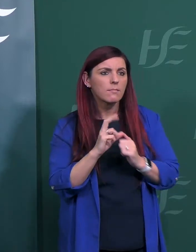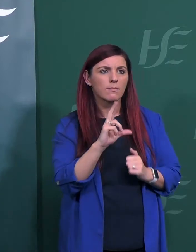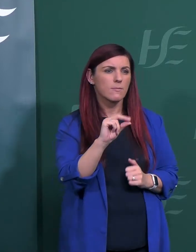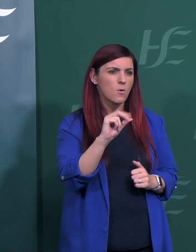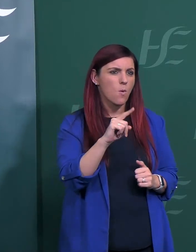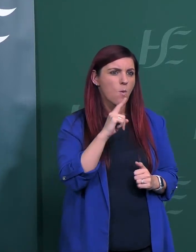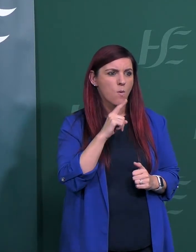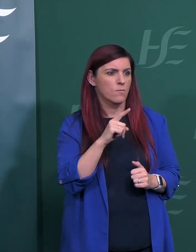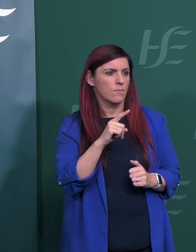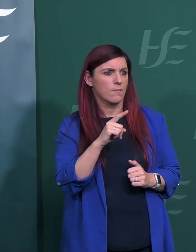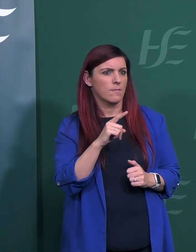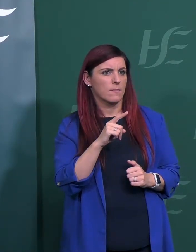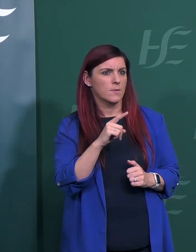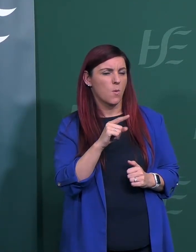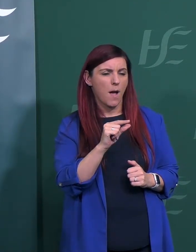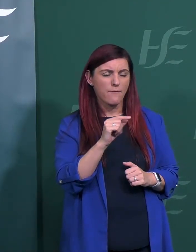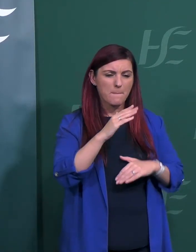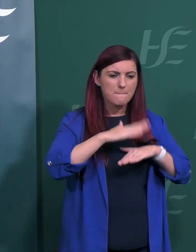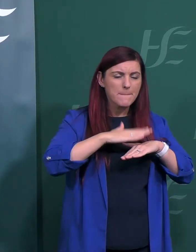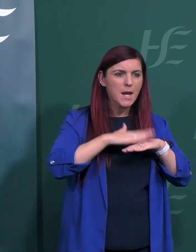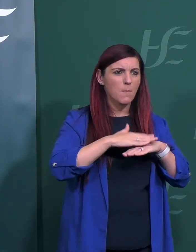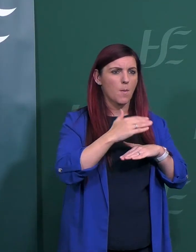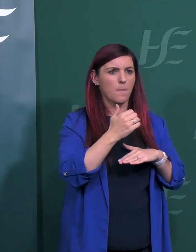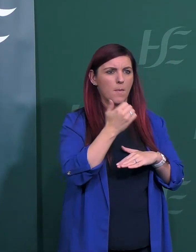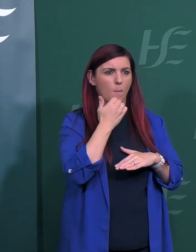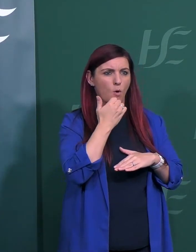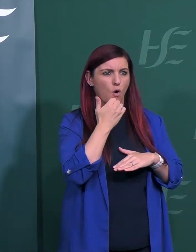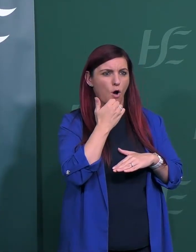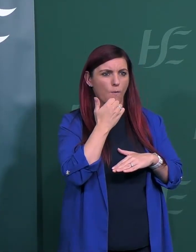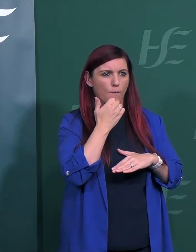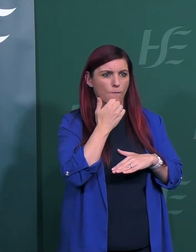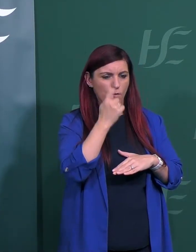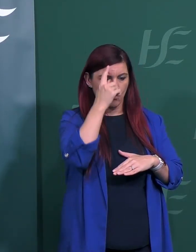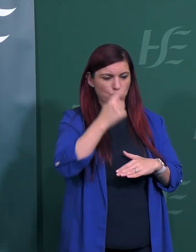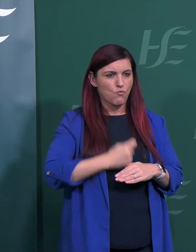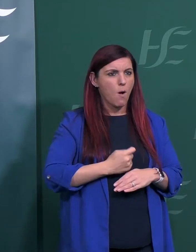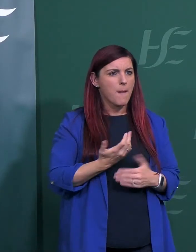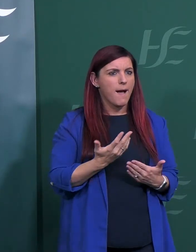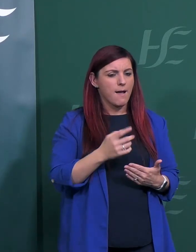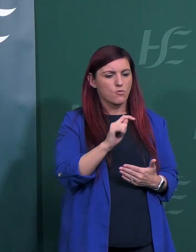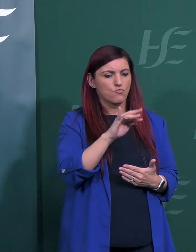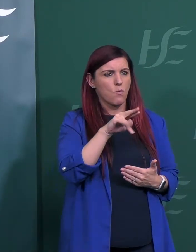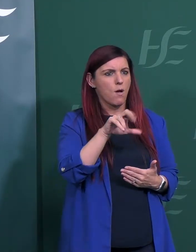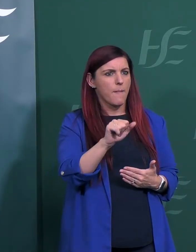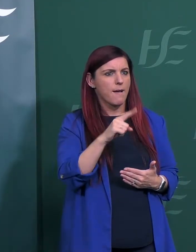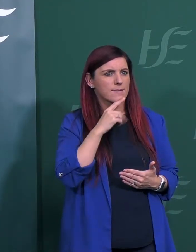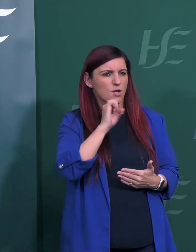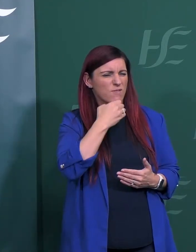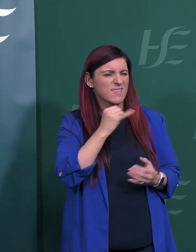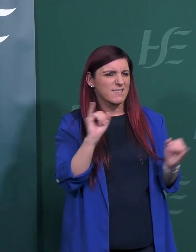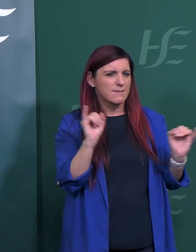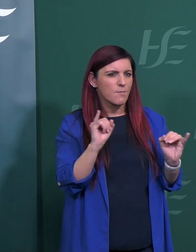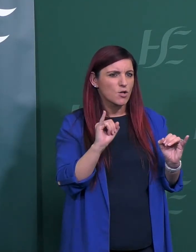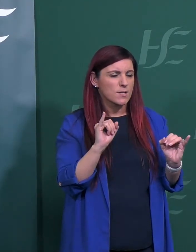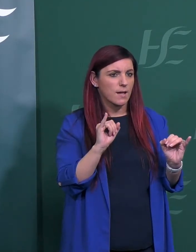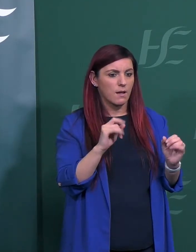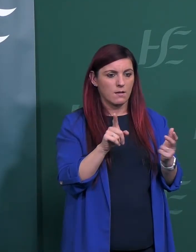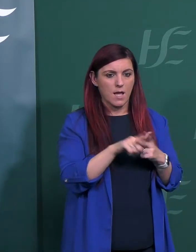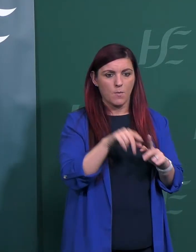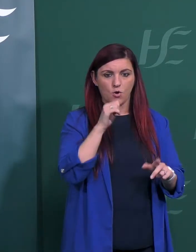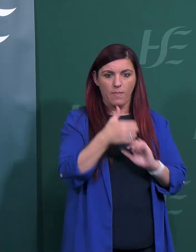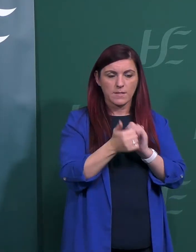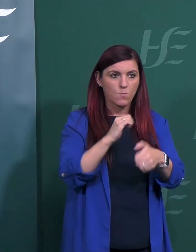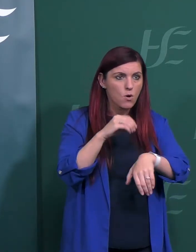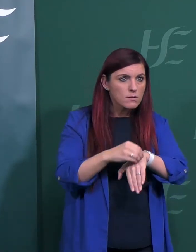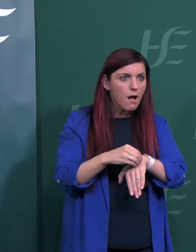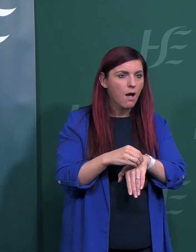minimal level of trauma through accidents that would happen by travel arrangements, etc. There was no sporting activity. People